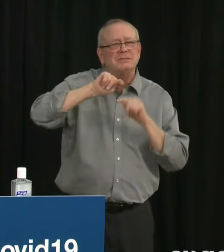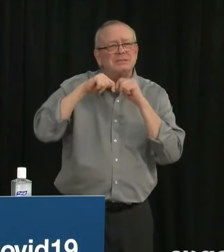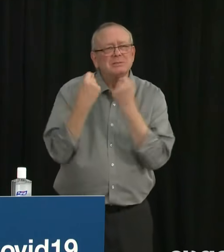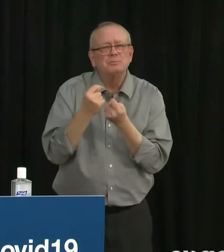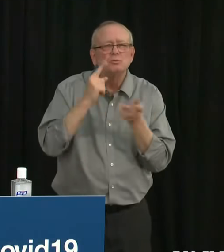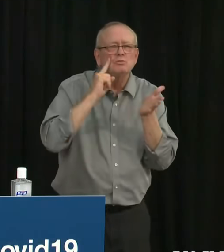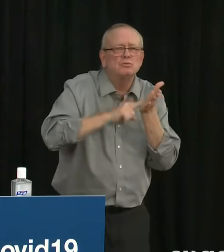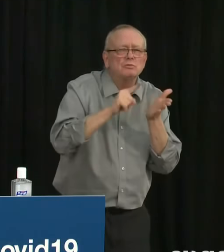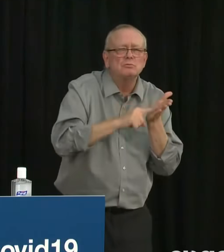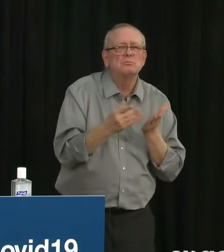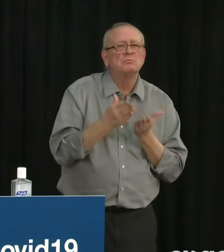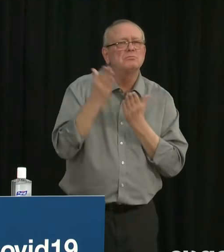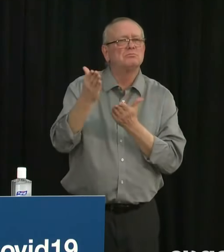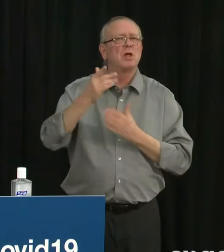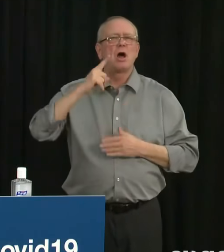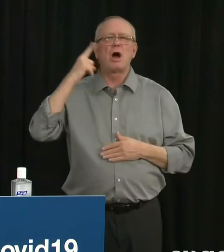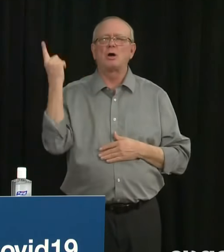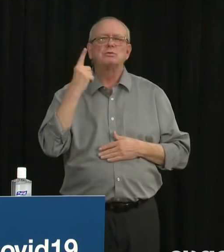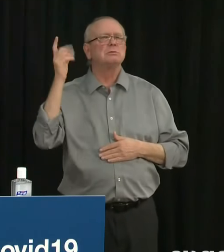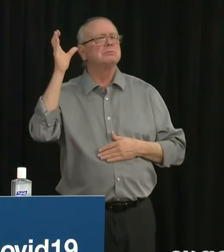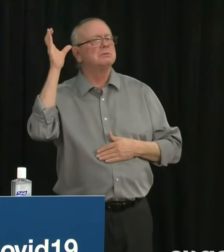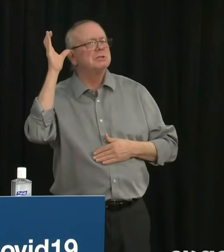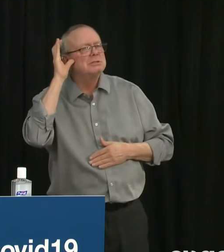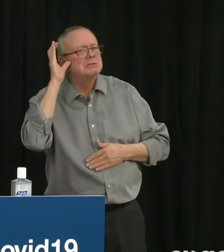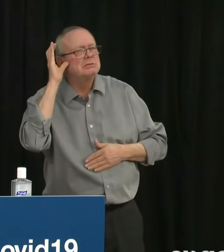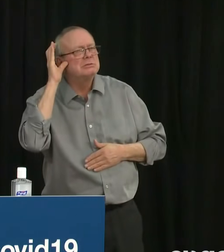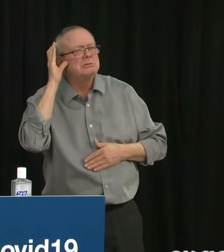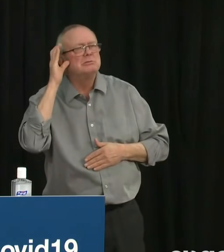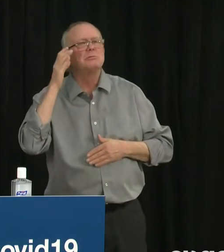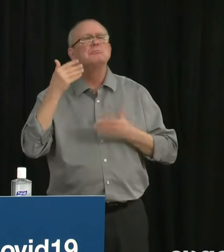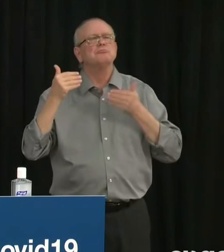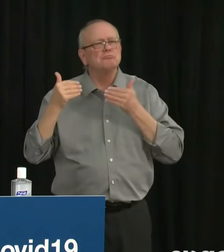that they are listened to in that course of that discussion.